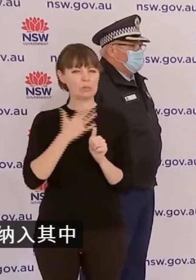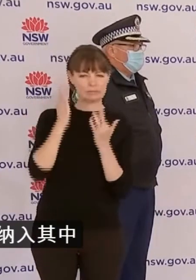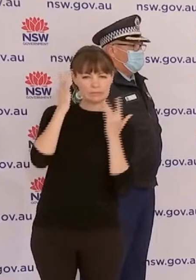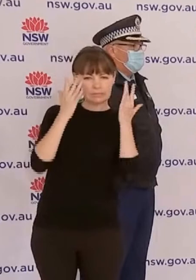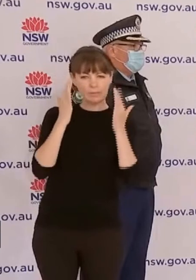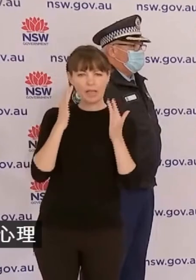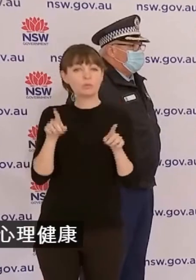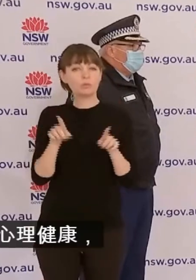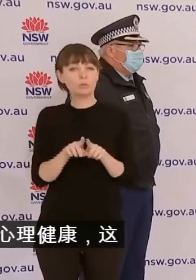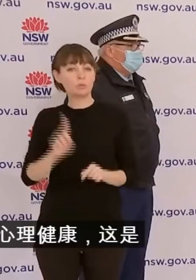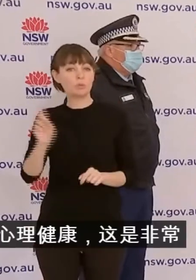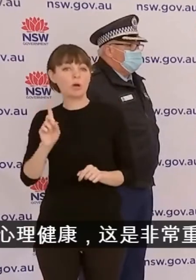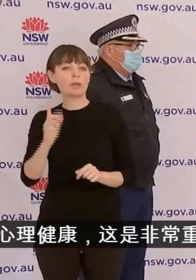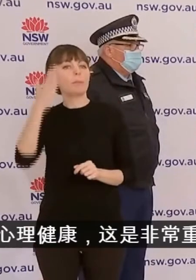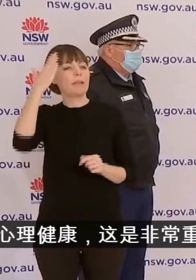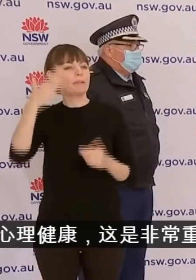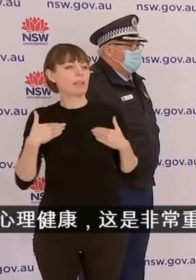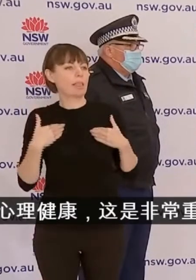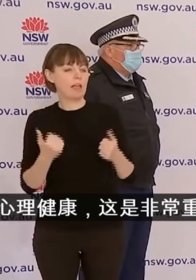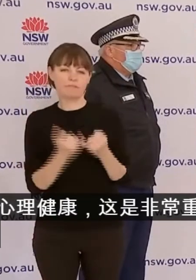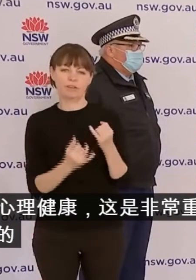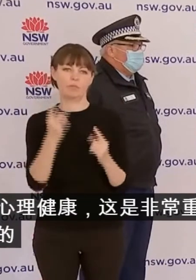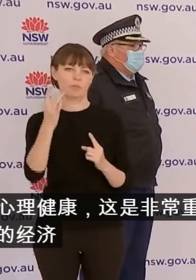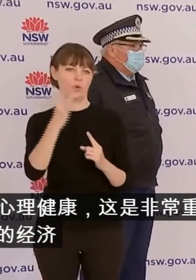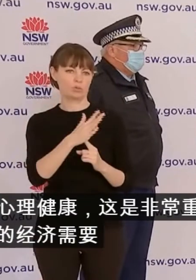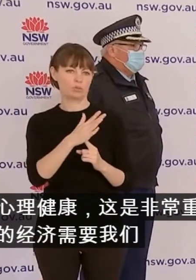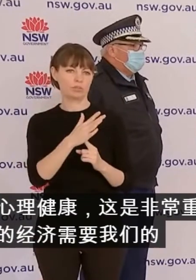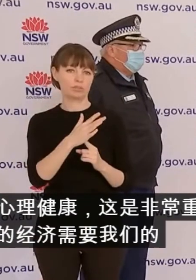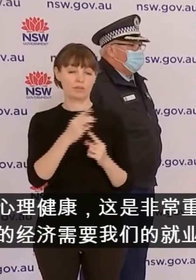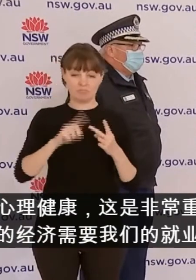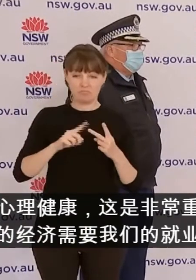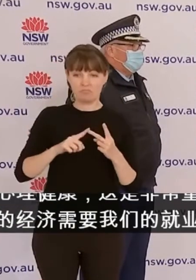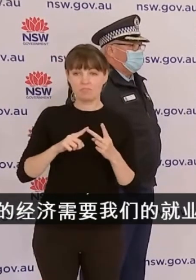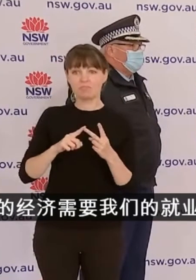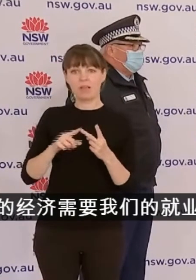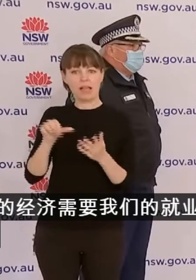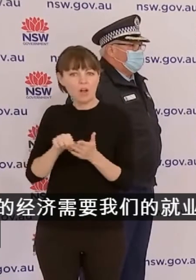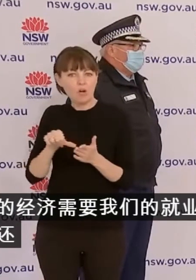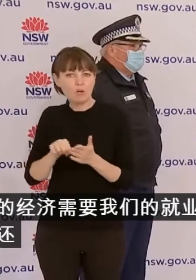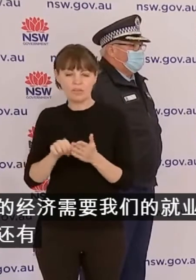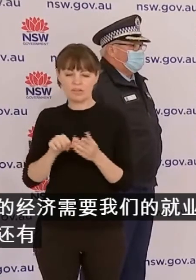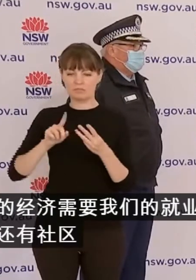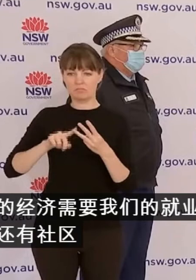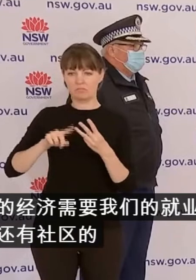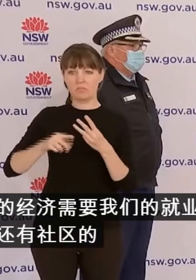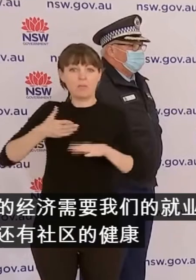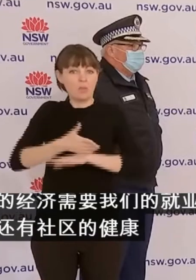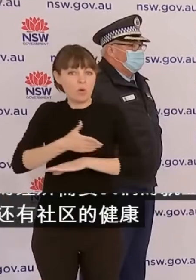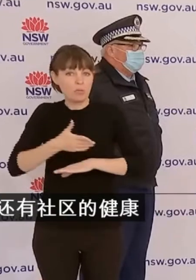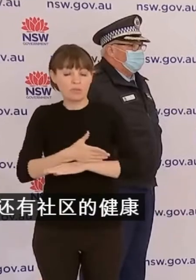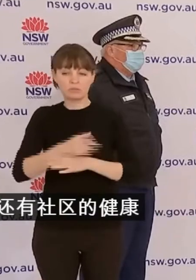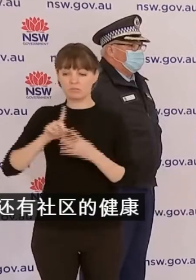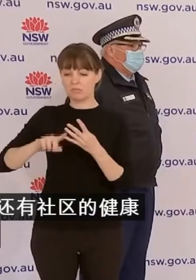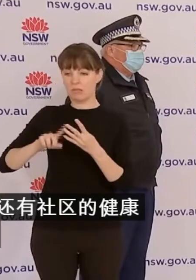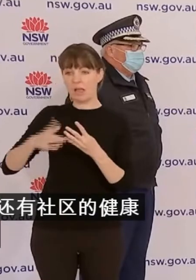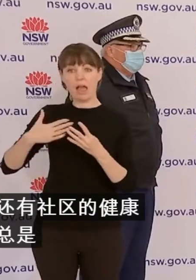mental health in particular, which is very critical, mental health, our economic needs, our employment needs, as well as, of course, the health needs